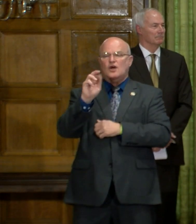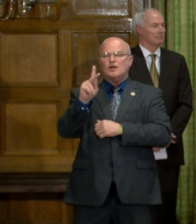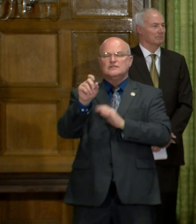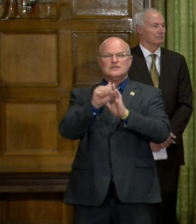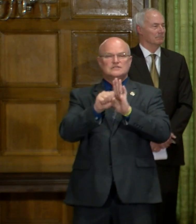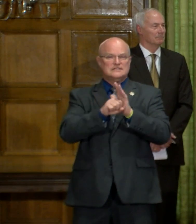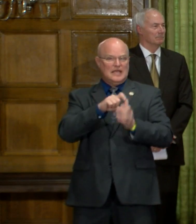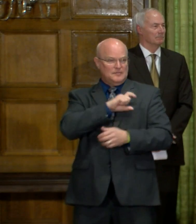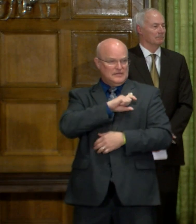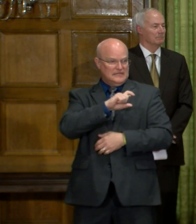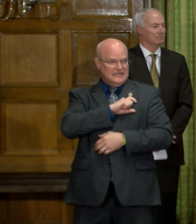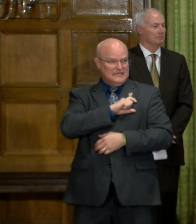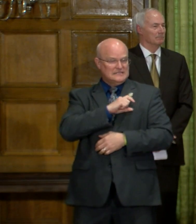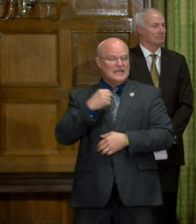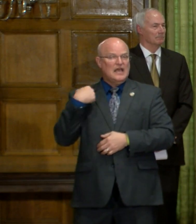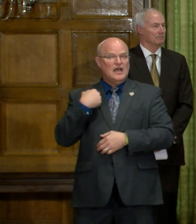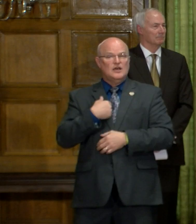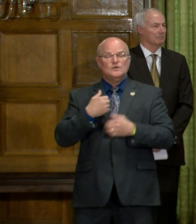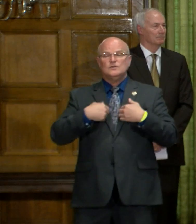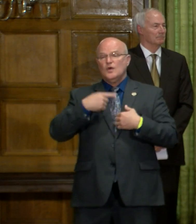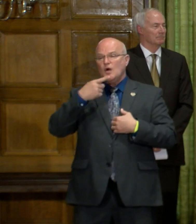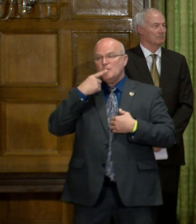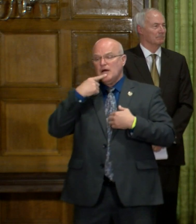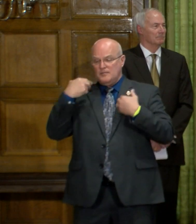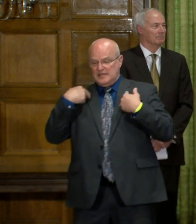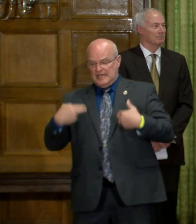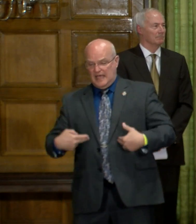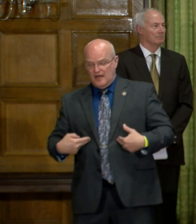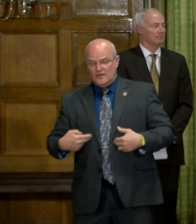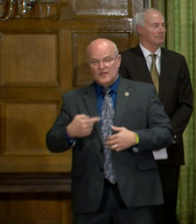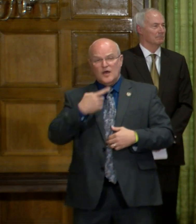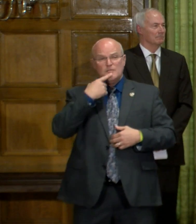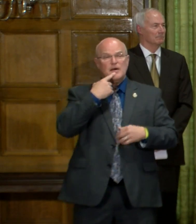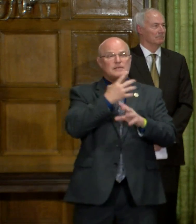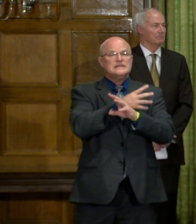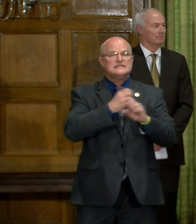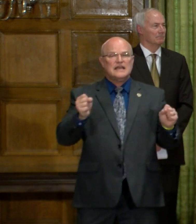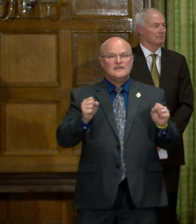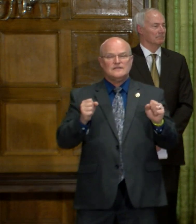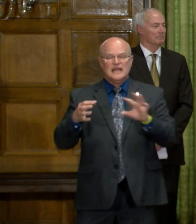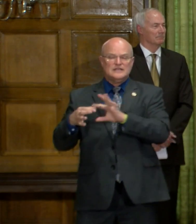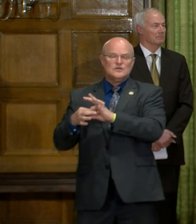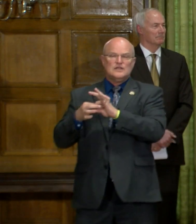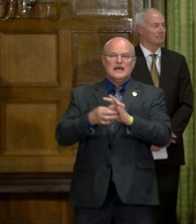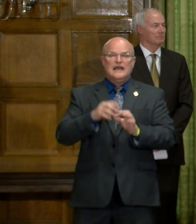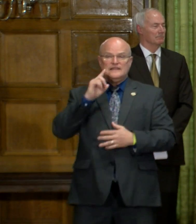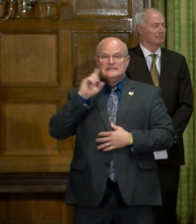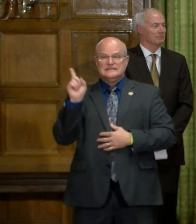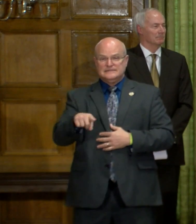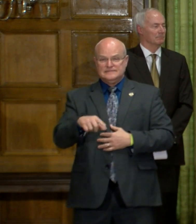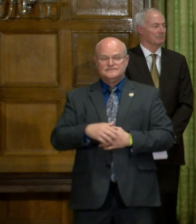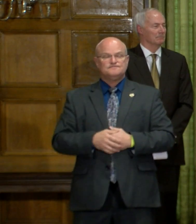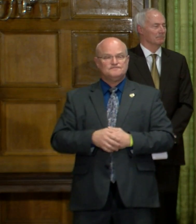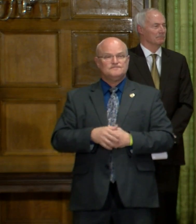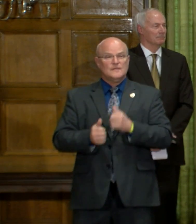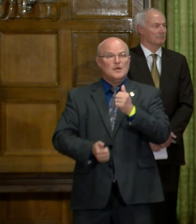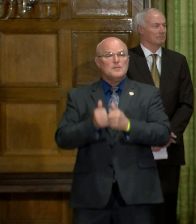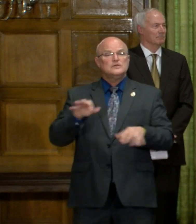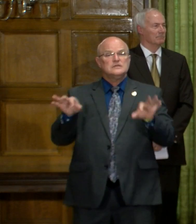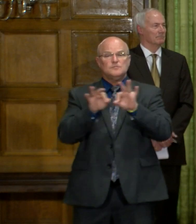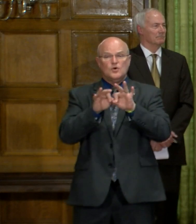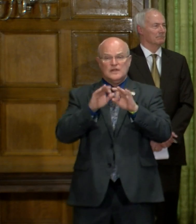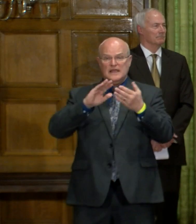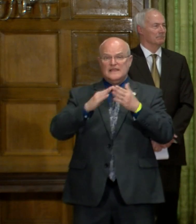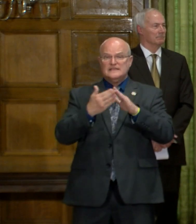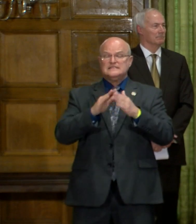Police as we address public health and public safety as it relates to many of these mandates. But more importantly, as the city of Little